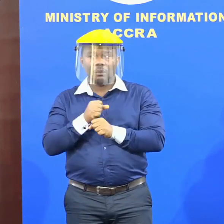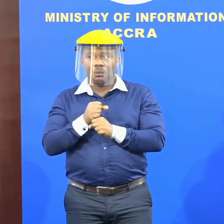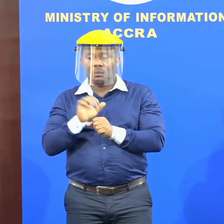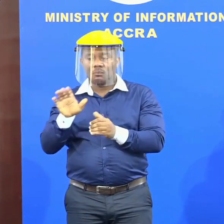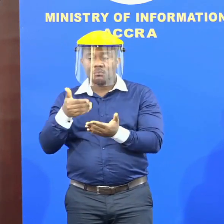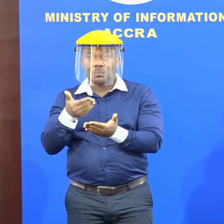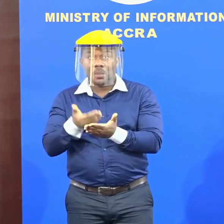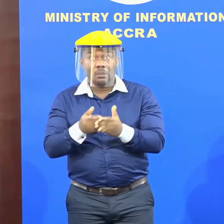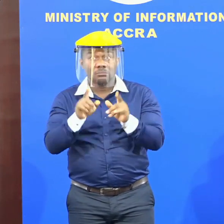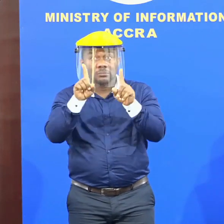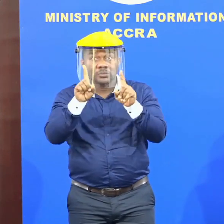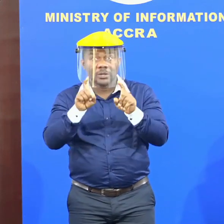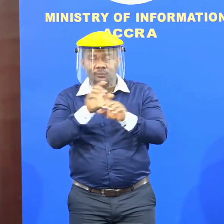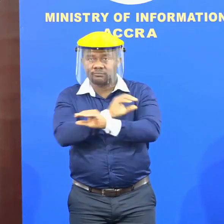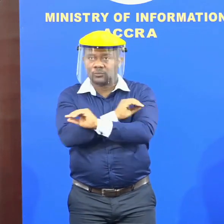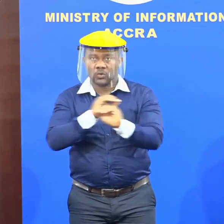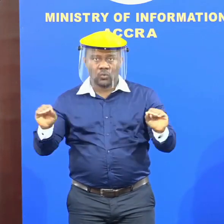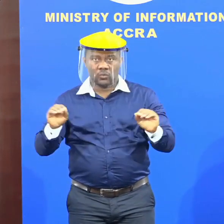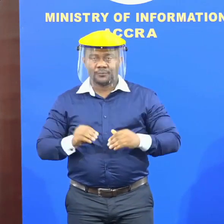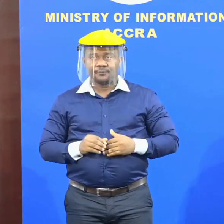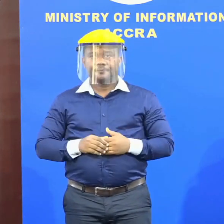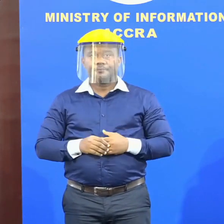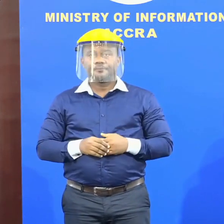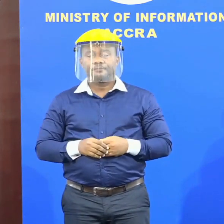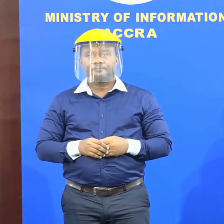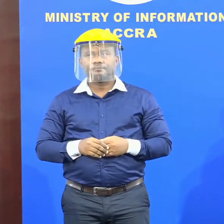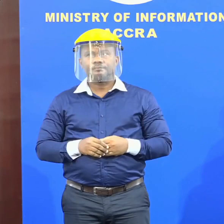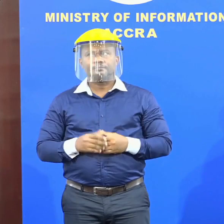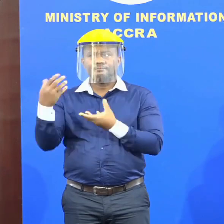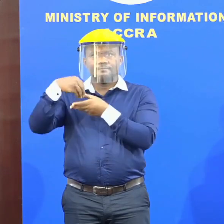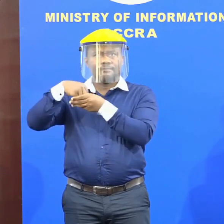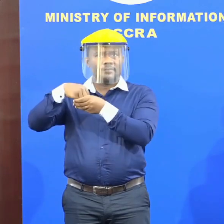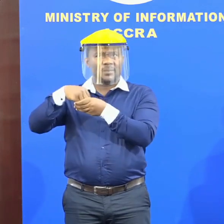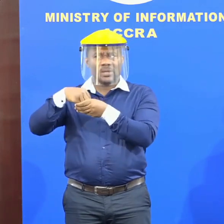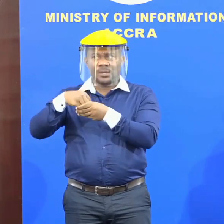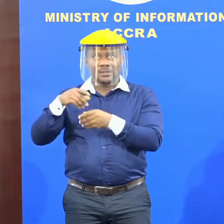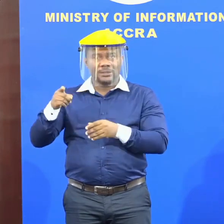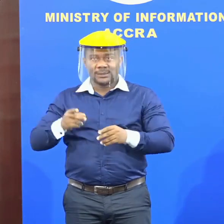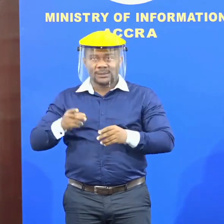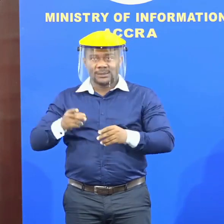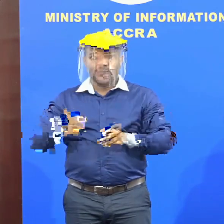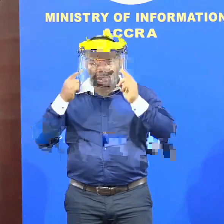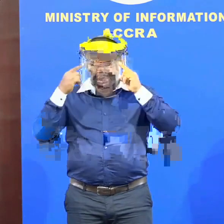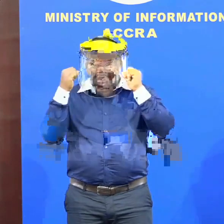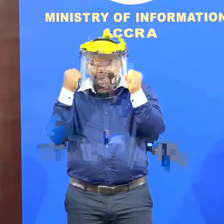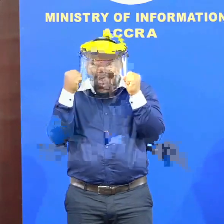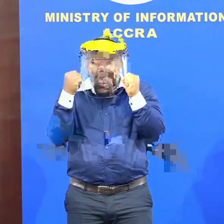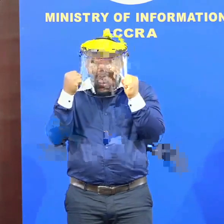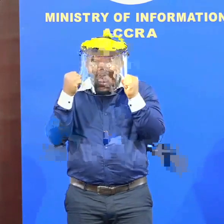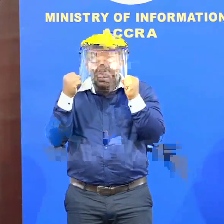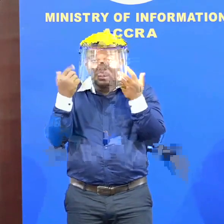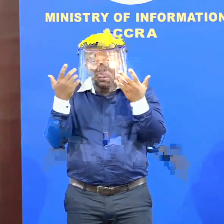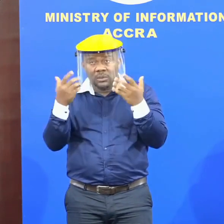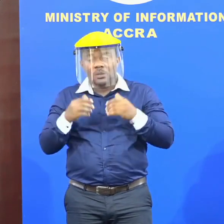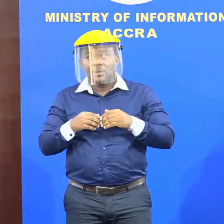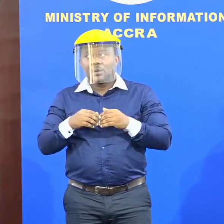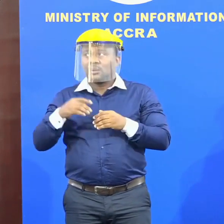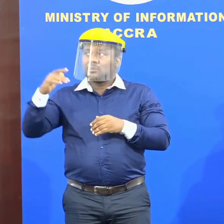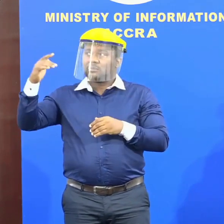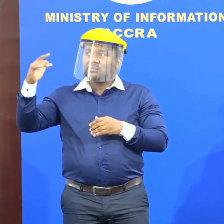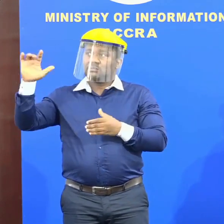at the Kotoka International Airport. Passengers who arrive under emergency circumstances, such as diverted